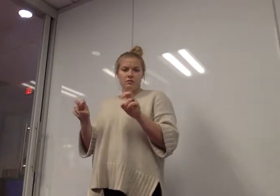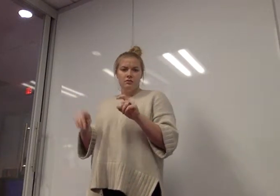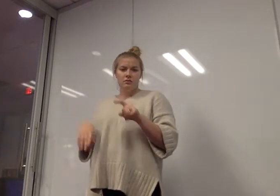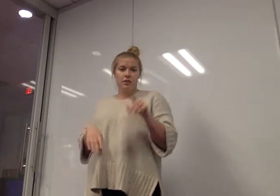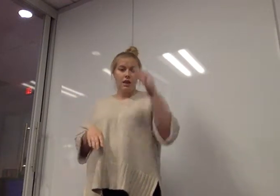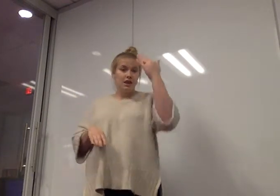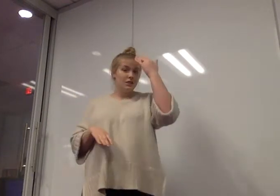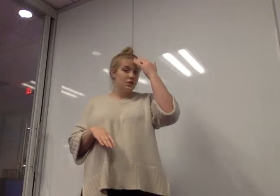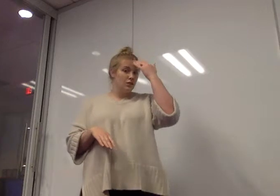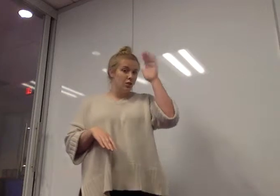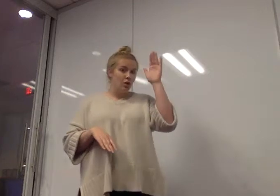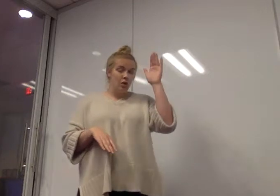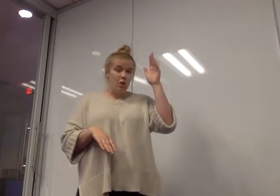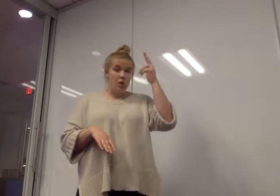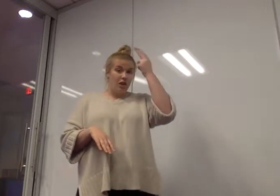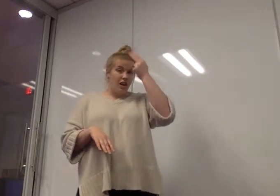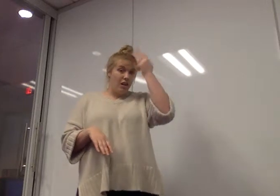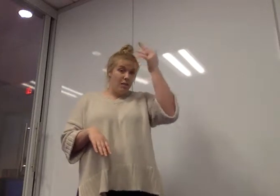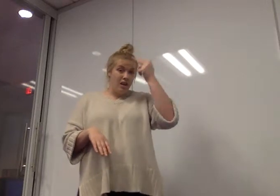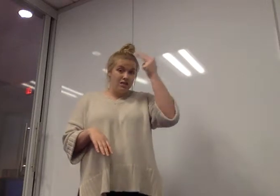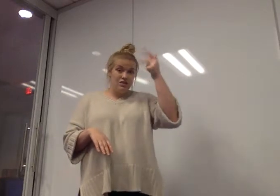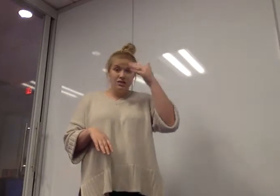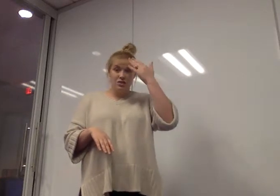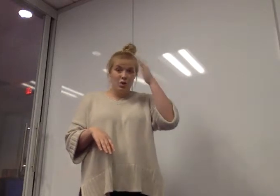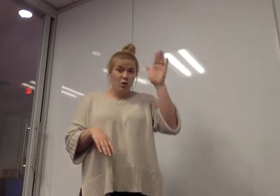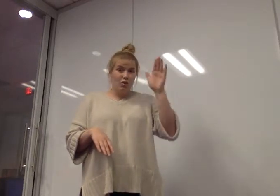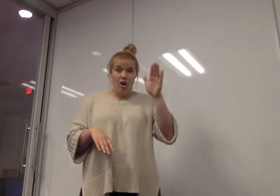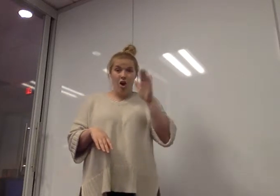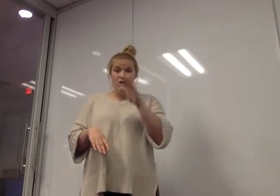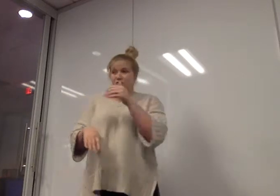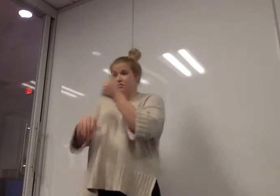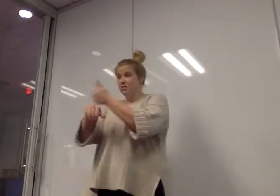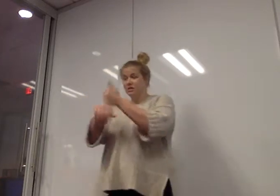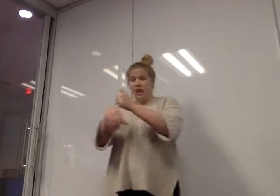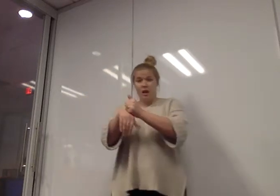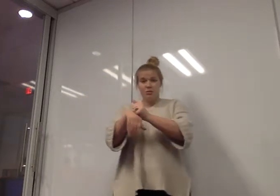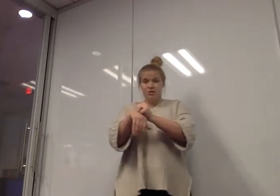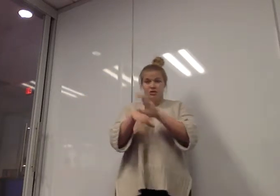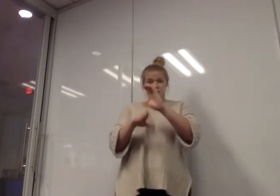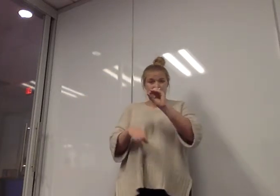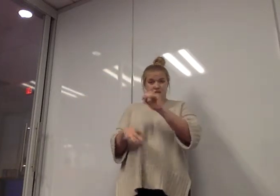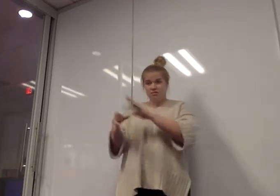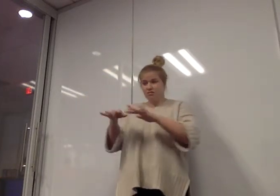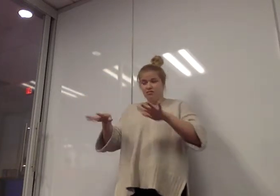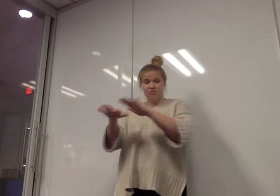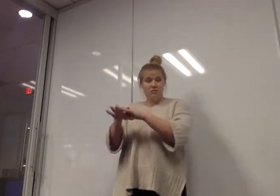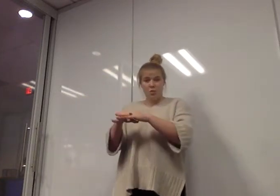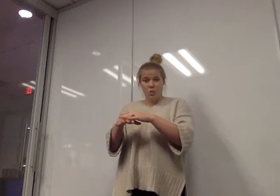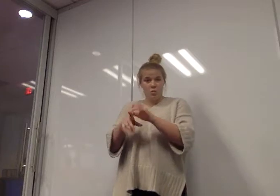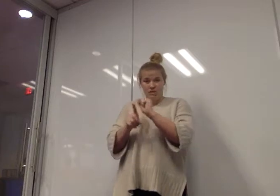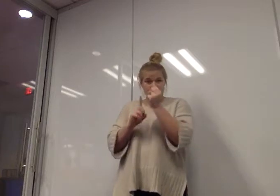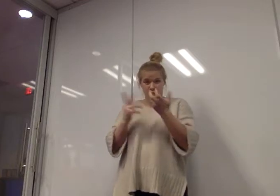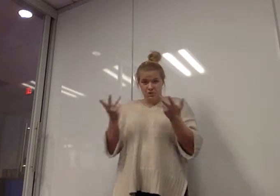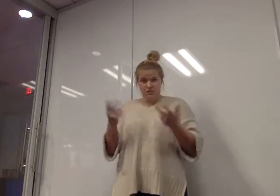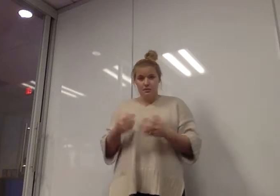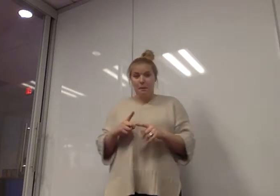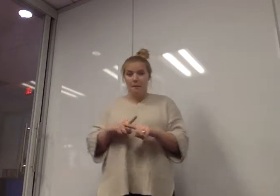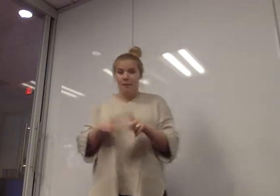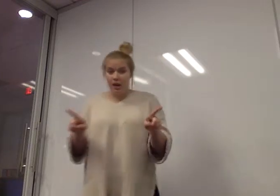hypothesis, they're blind to the conditions. They have no idea who's been posing in what pose. And they end up